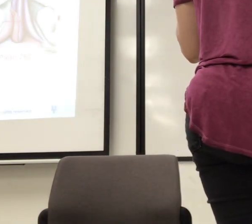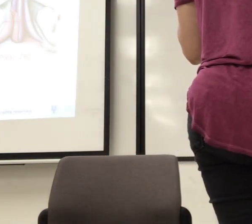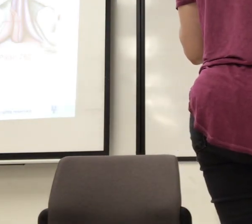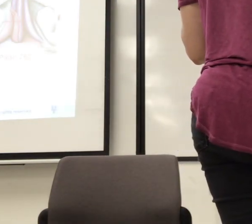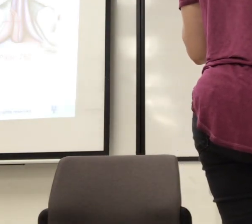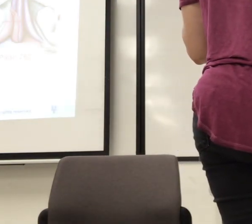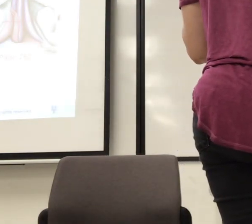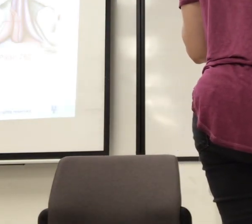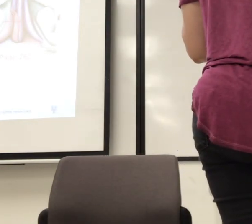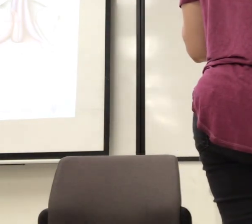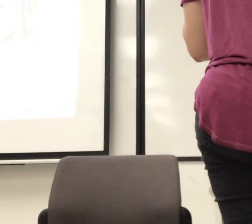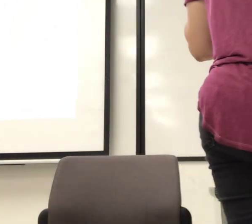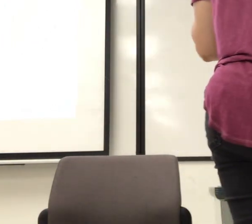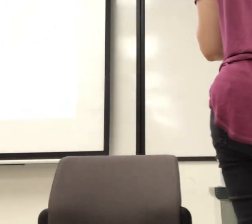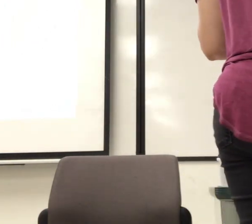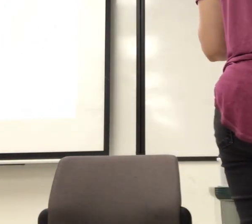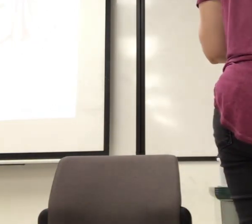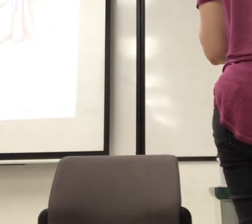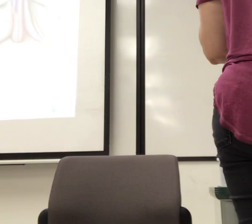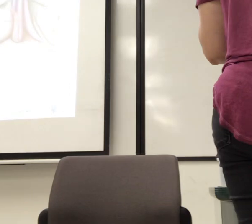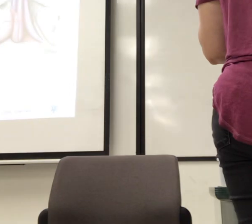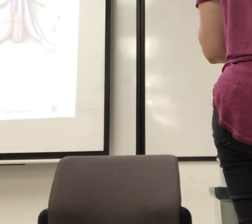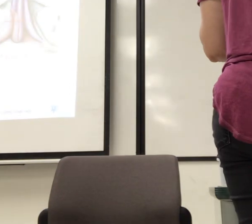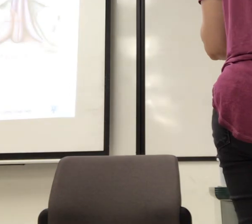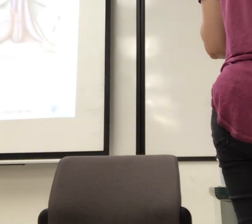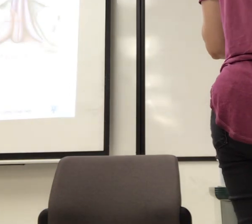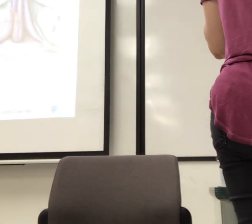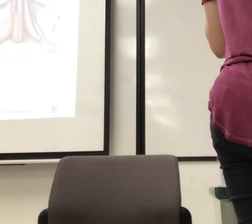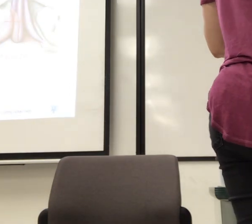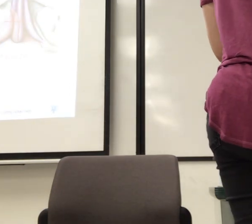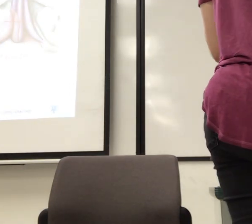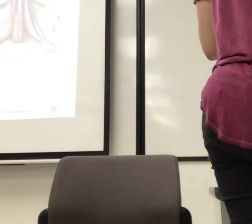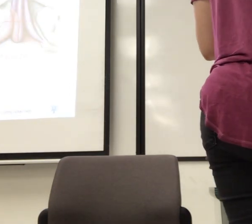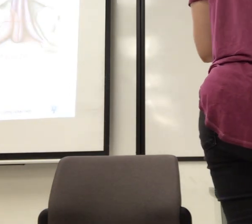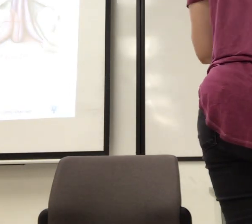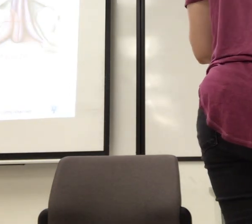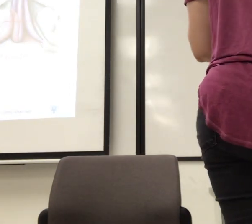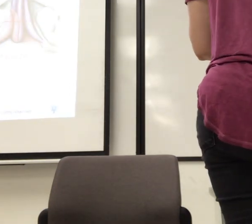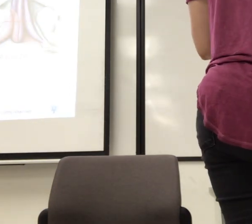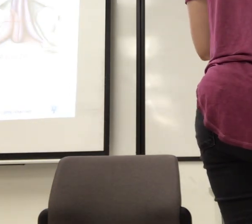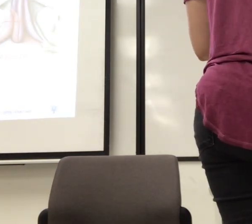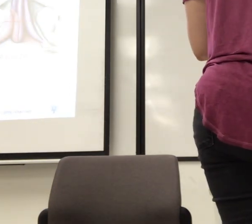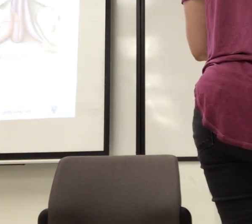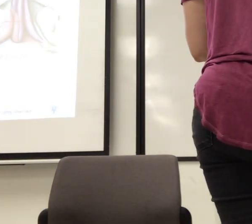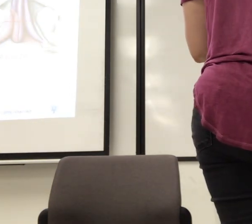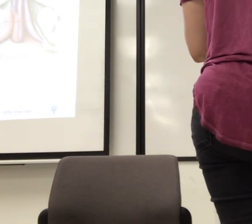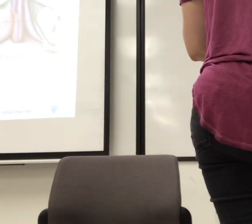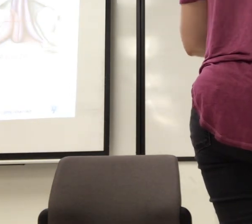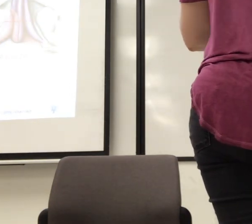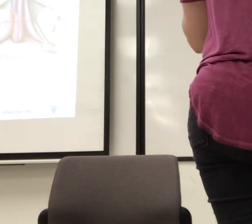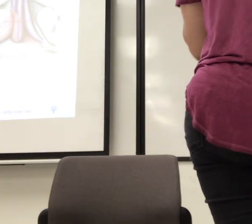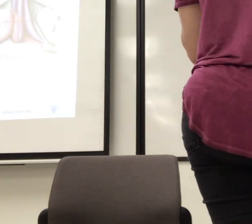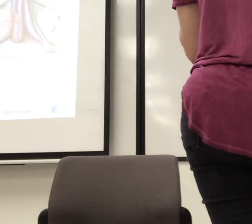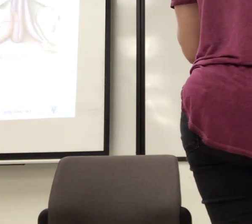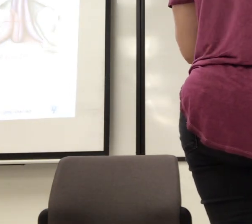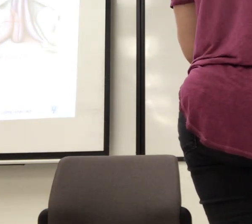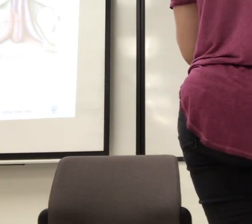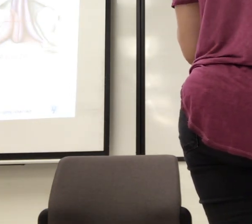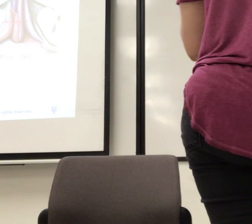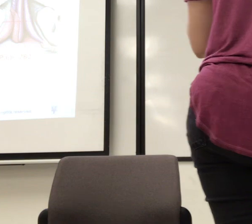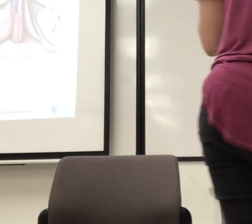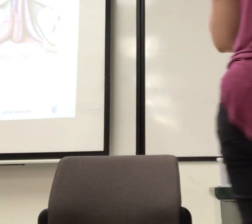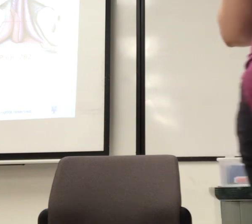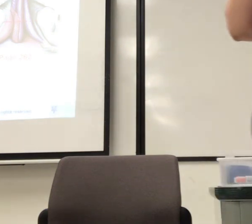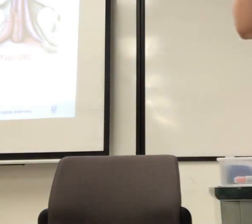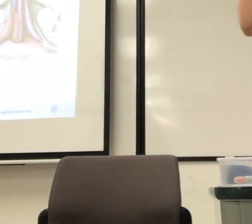lecture 5 is 3 chapters, but you're going to have both of them. That's right. Last semester you